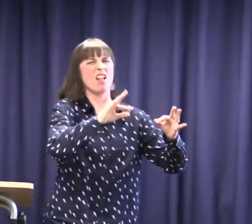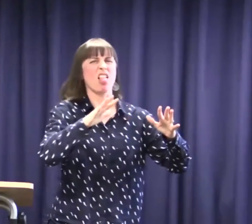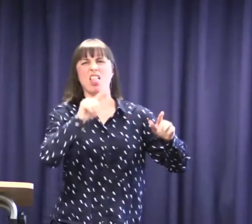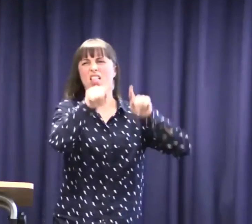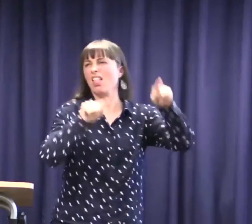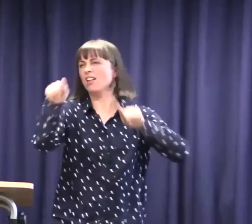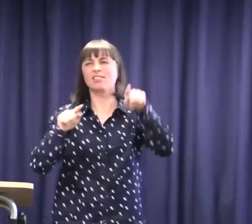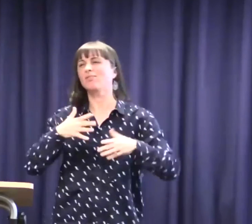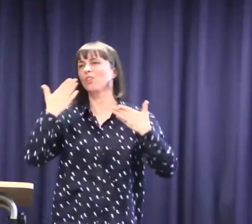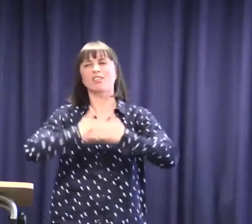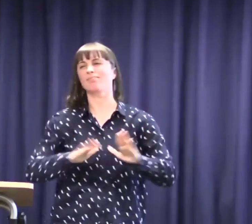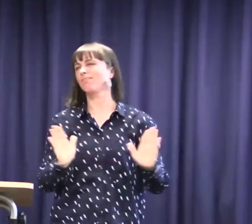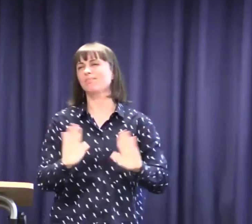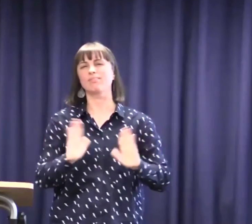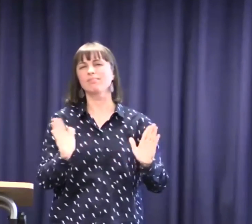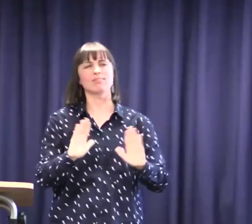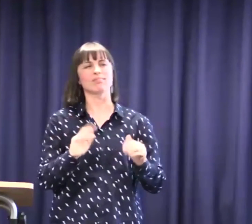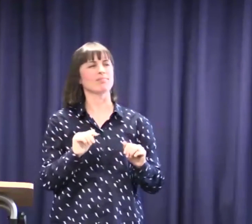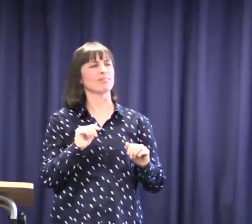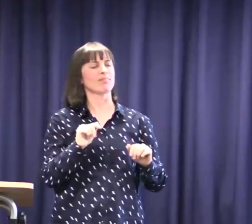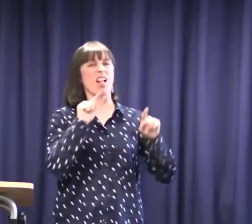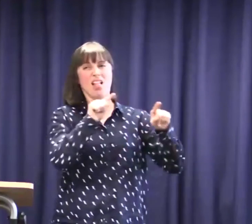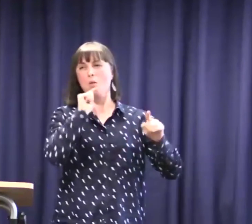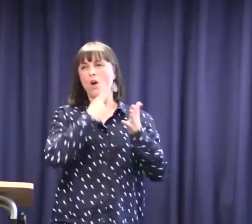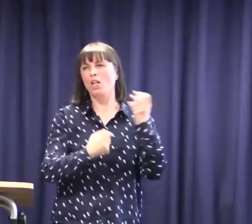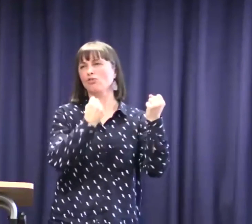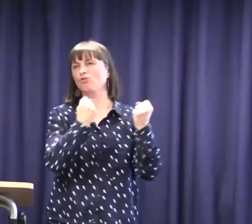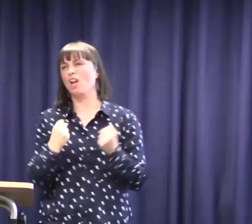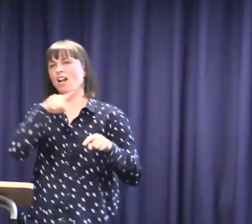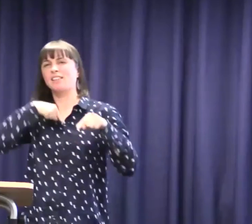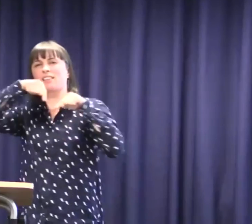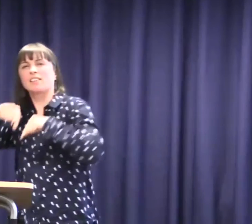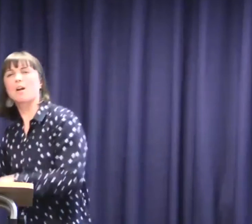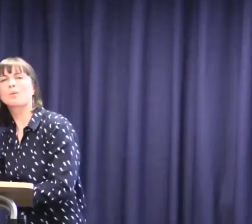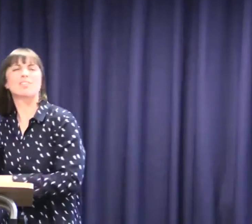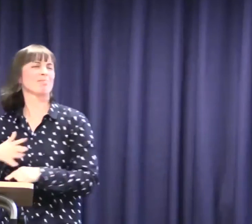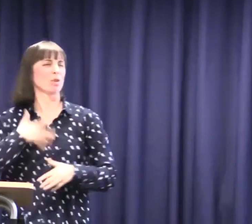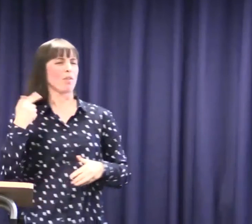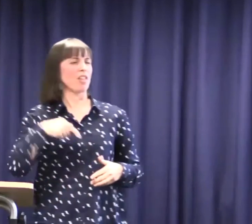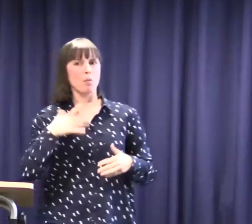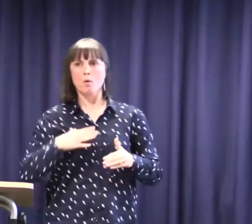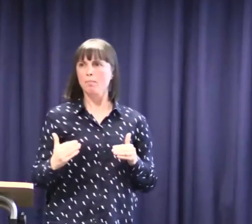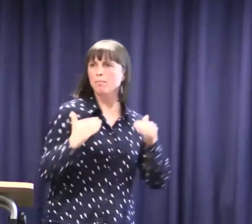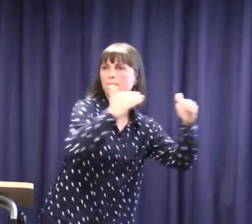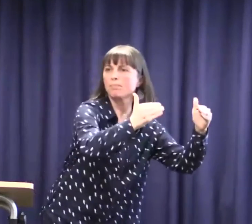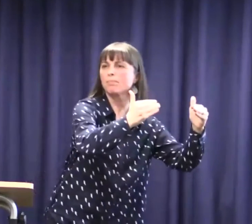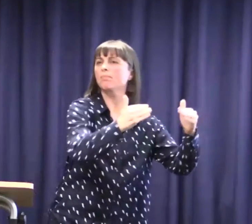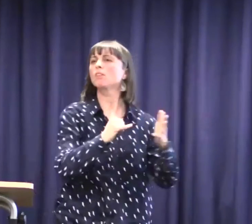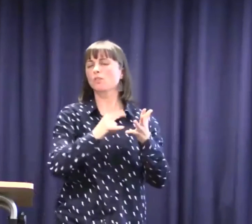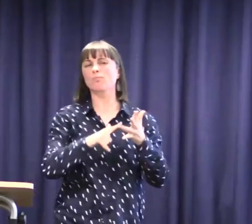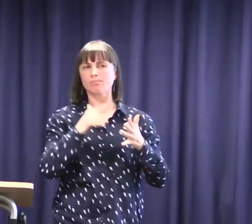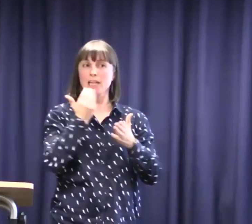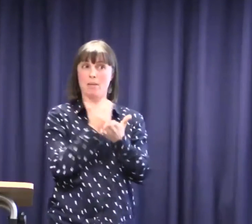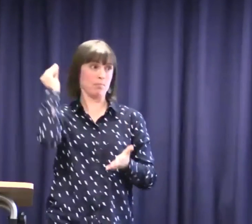can actually move forward. Tonight's not about finger pointing or blame. That'll just drag us down, and we don't